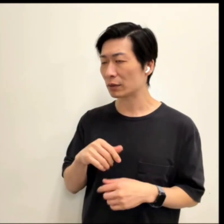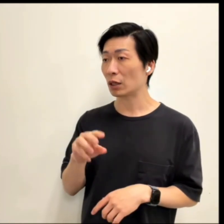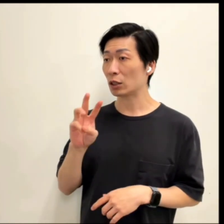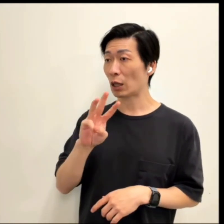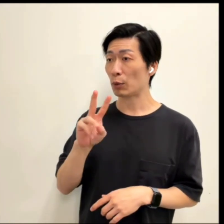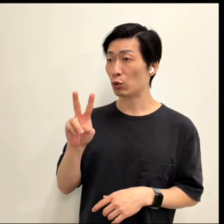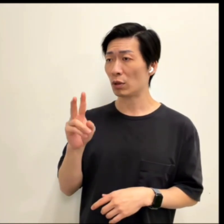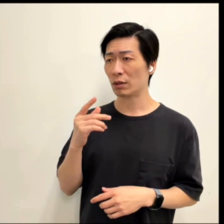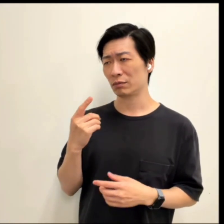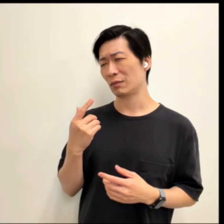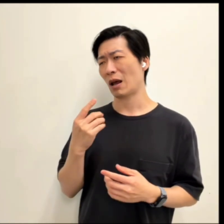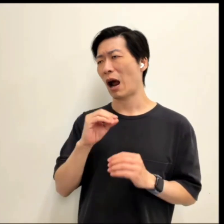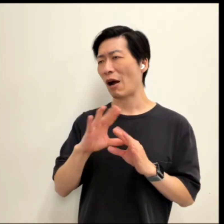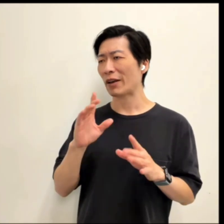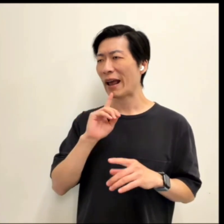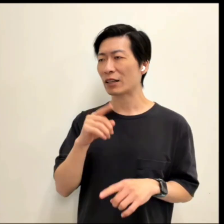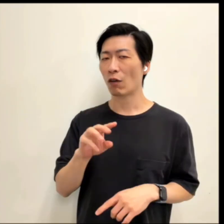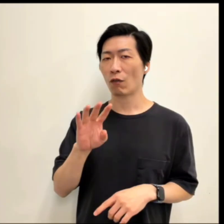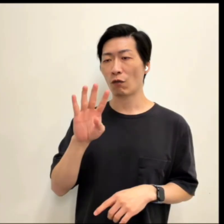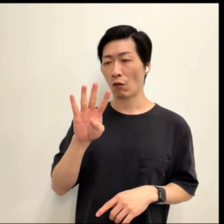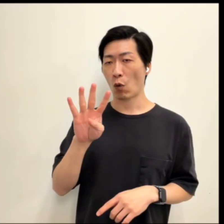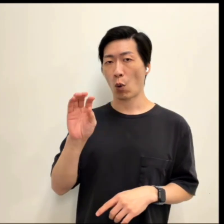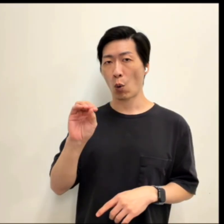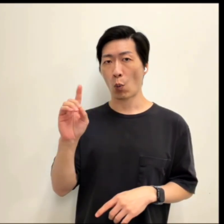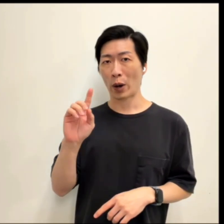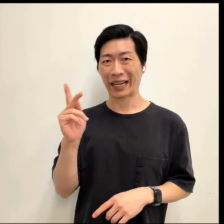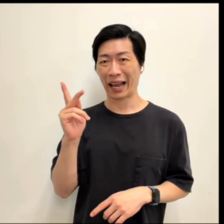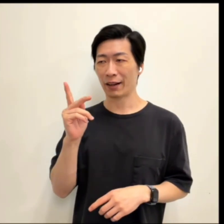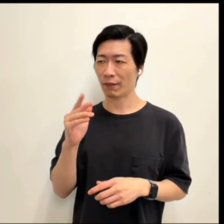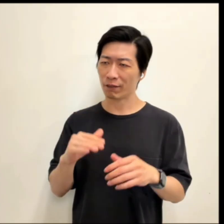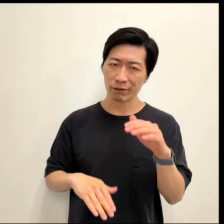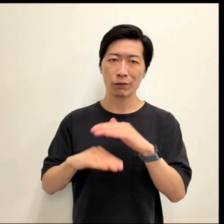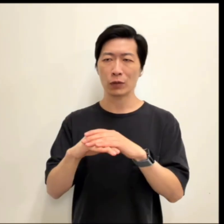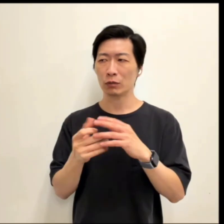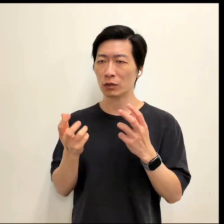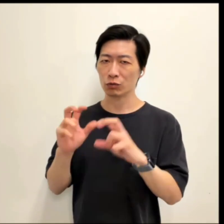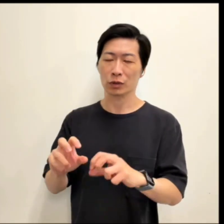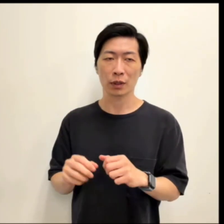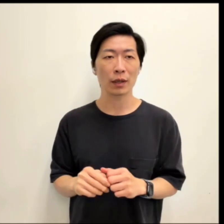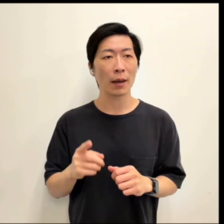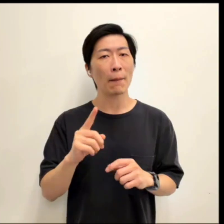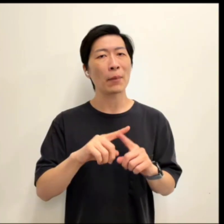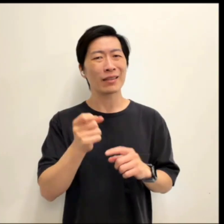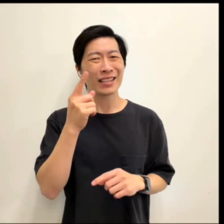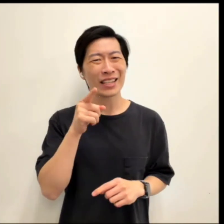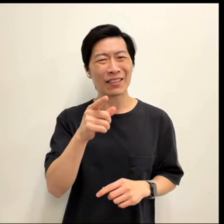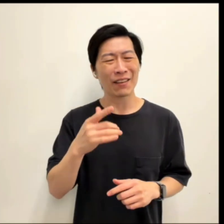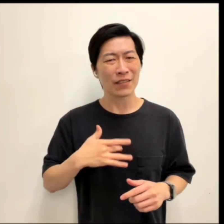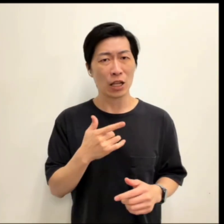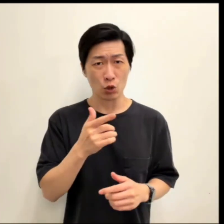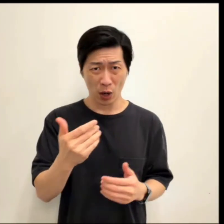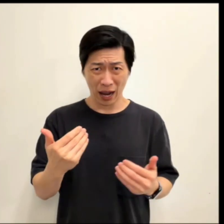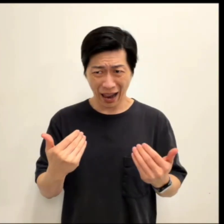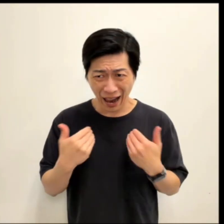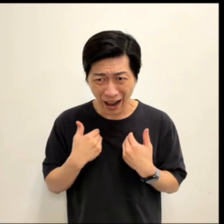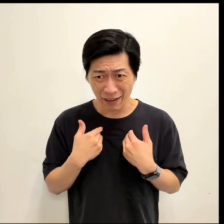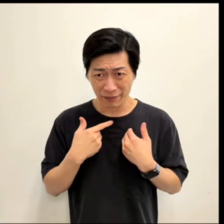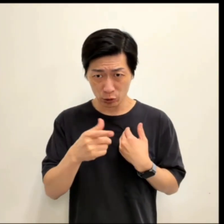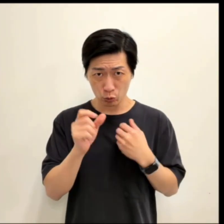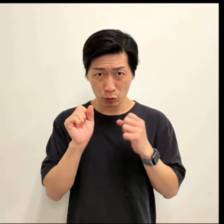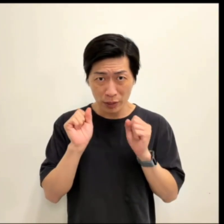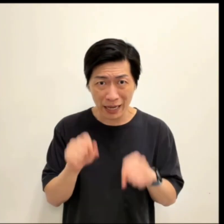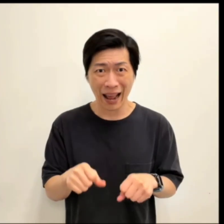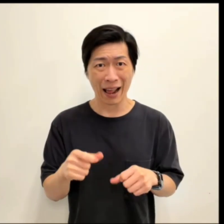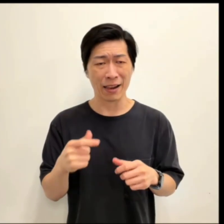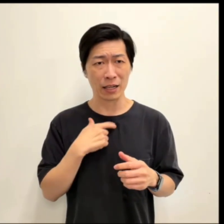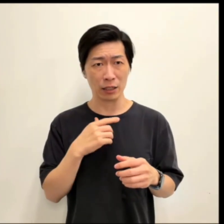absolutely. So if you're W-2, the obvious one is going to be to max out your 401k. But then we need to start looking at whether or not you actually feel that you have it